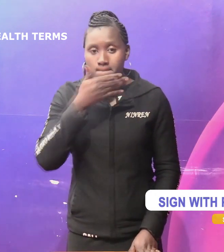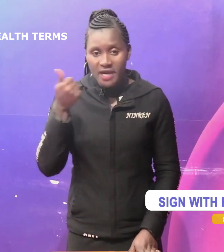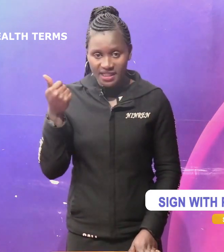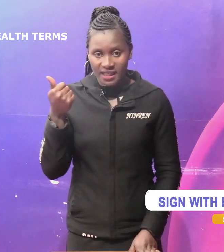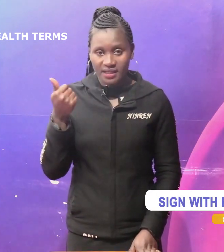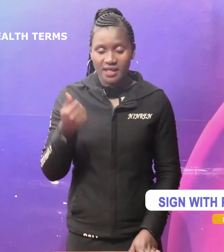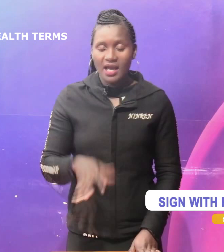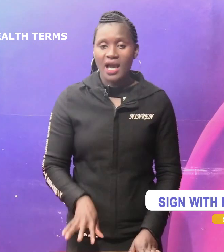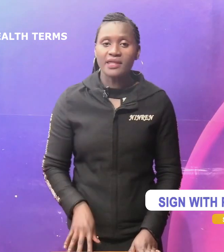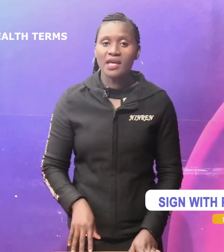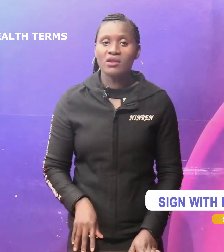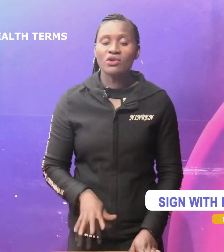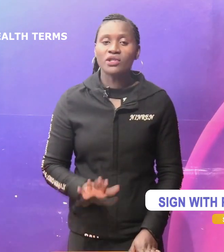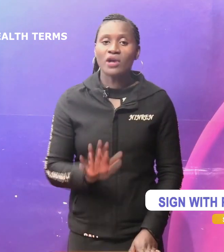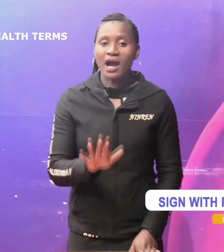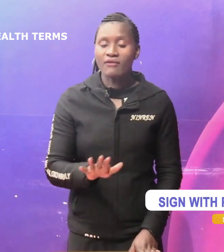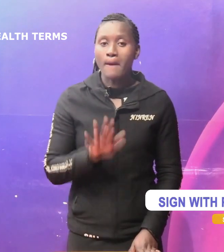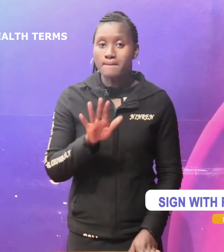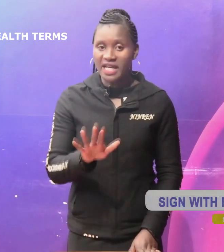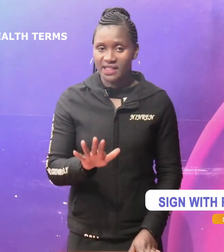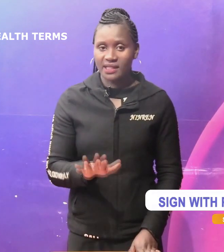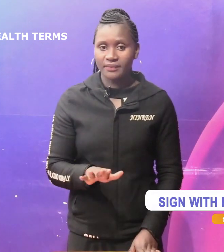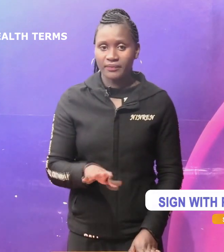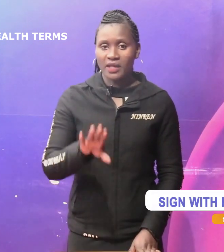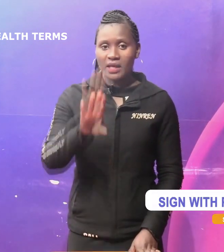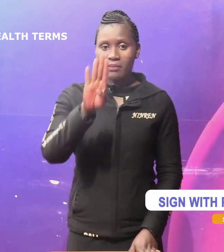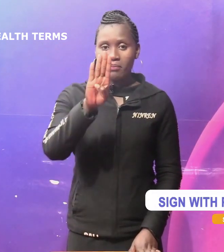better. And then we also have best,